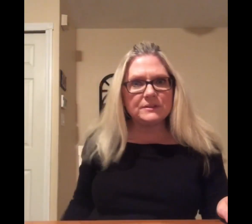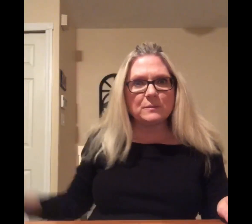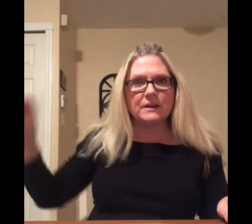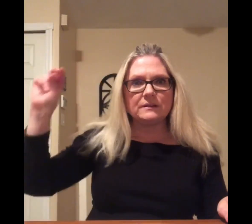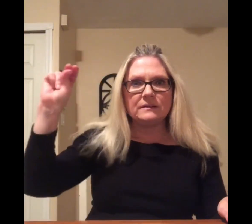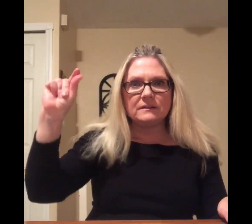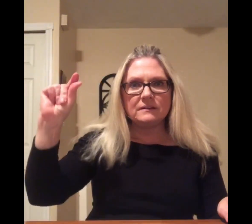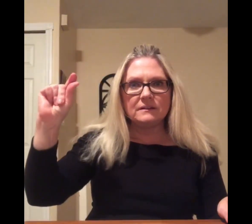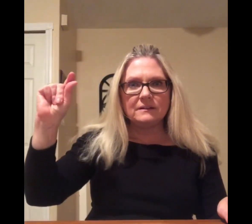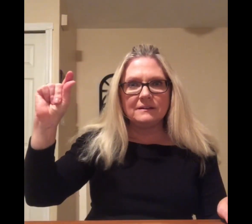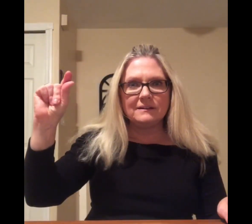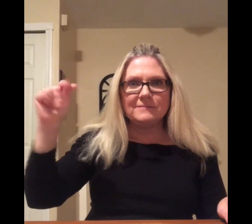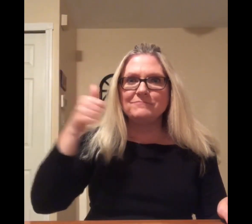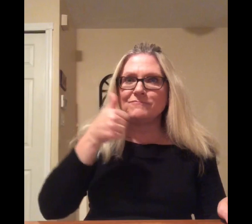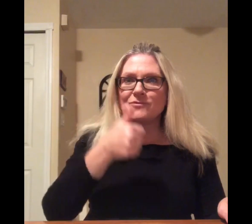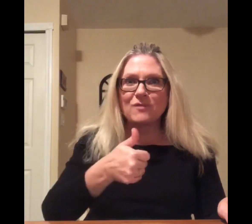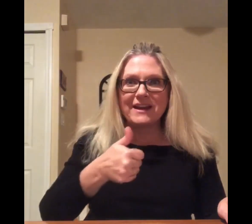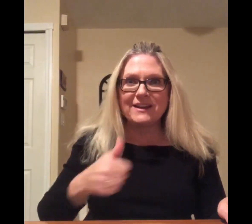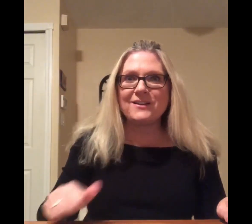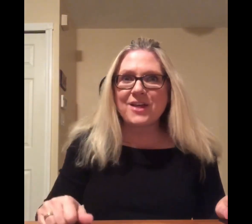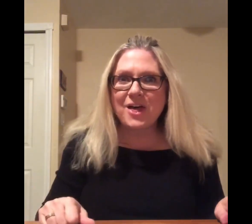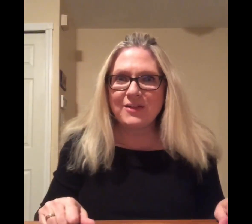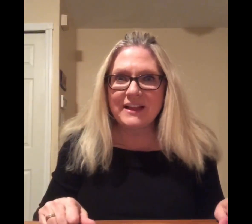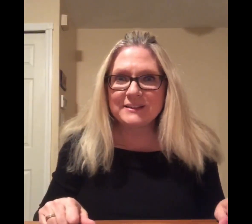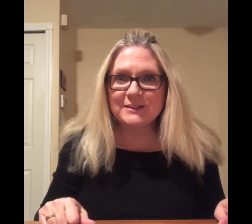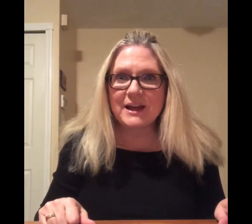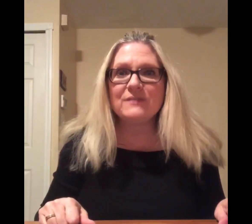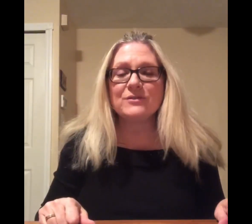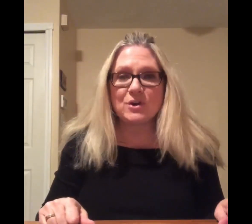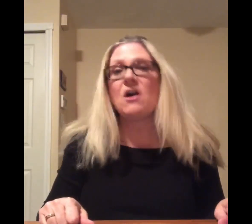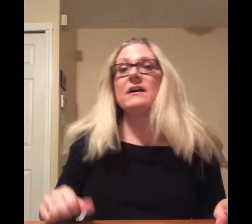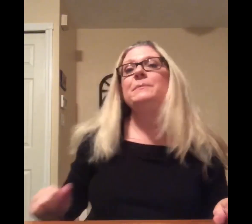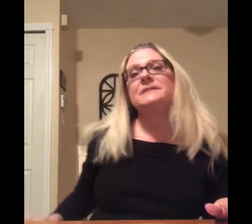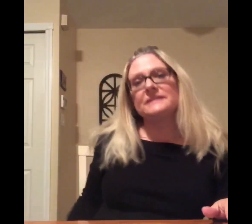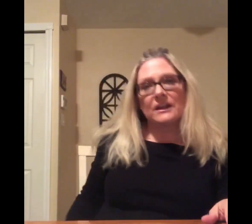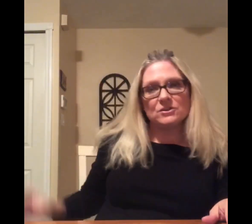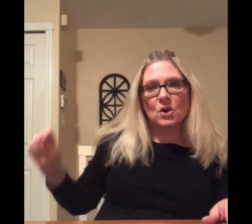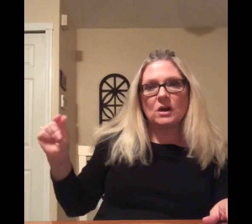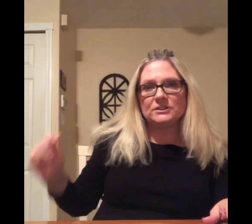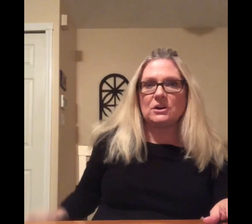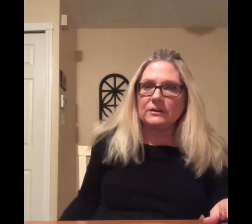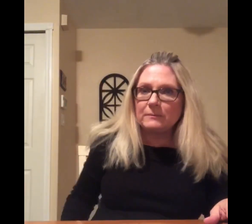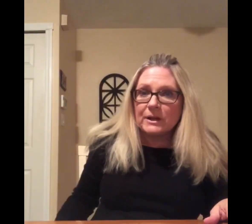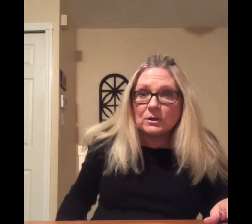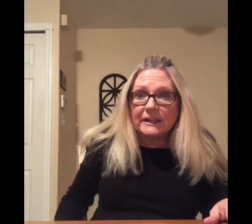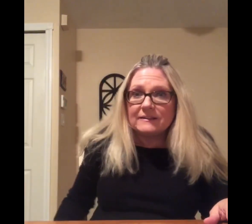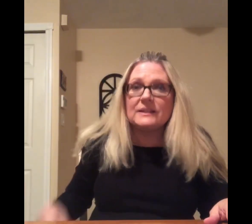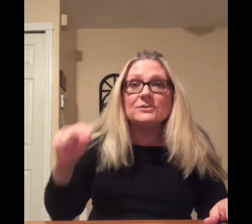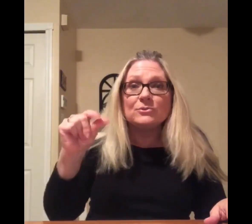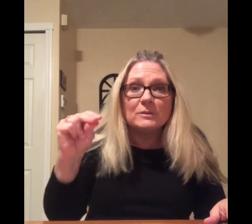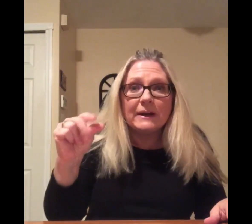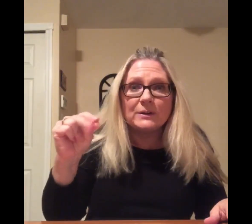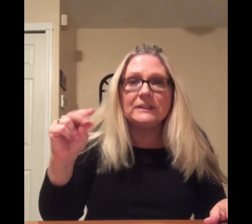one? Right. That's the sign for dog, because that's how you call a dog. You might go like this, or you might go like